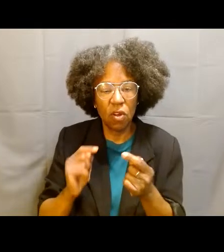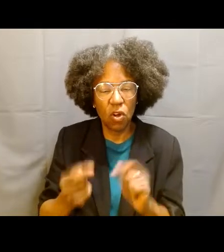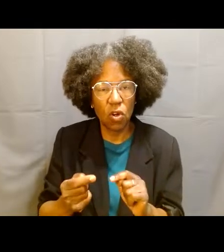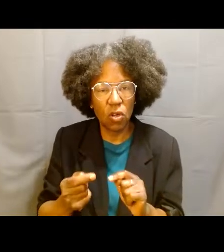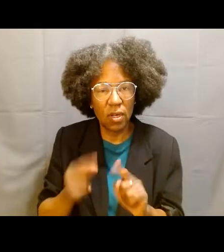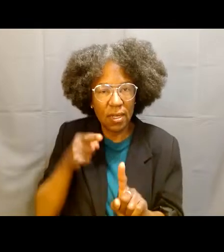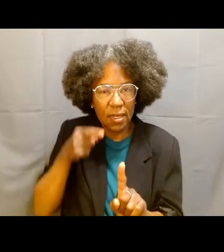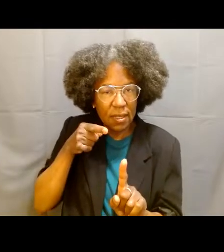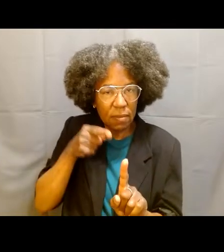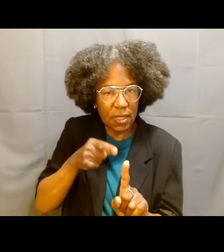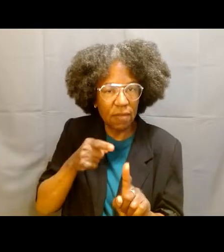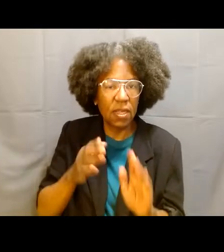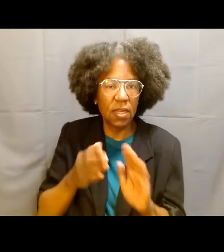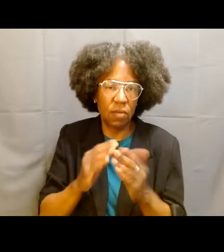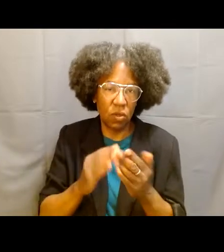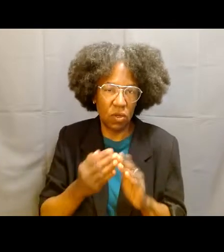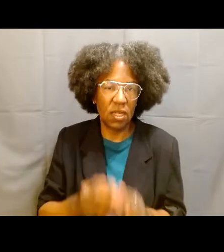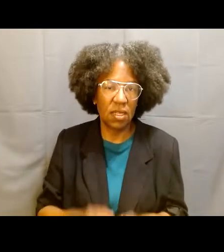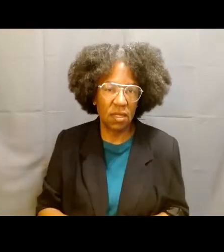communities.